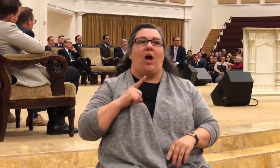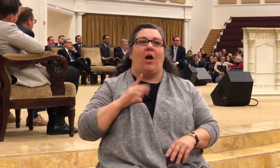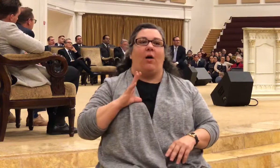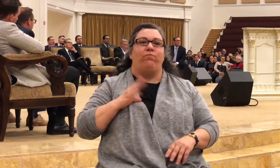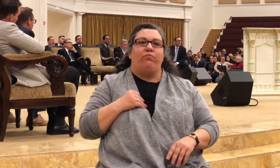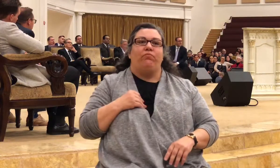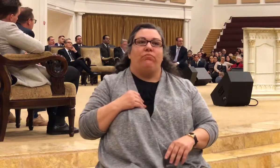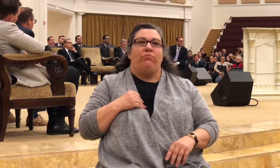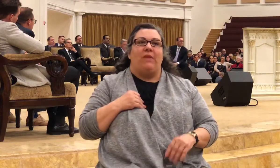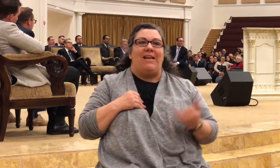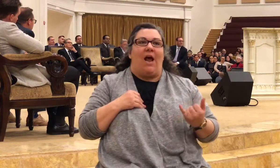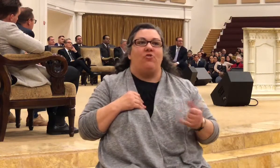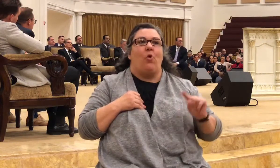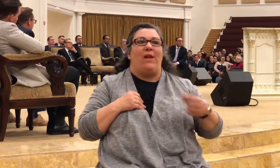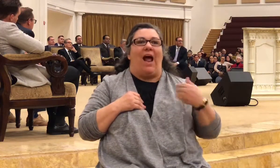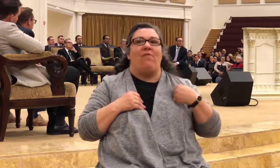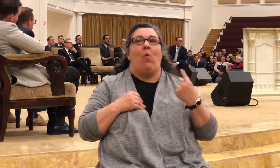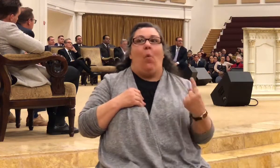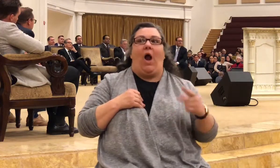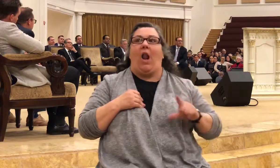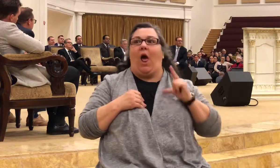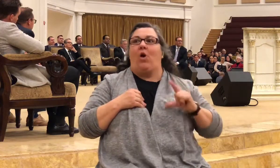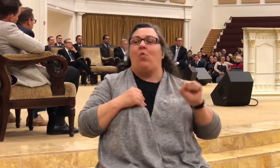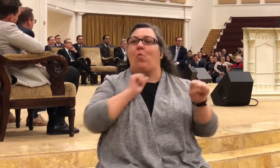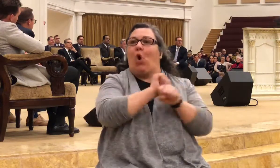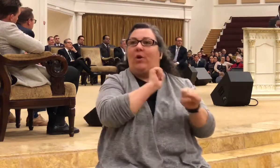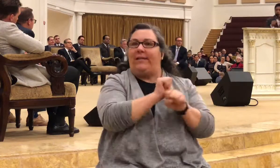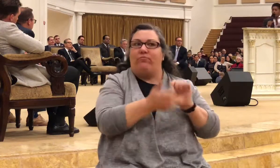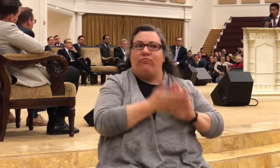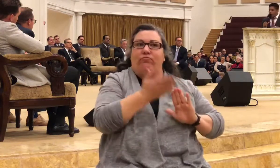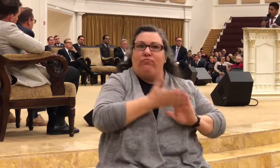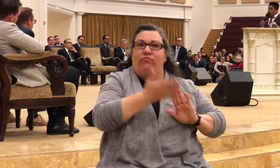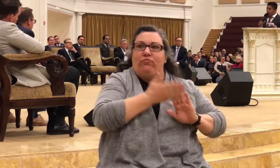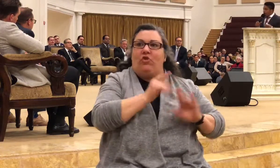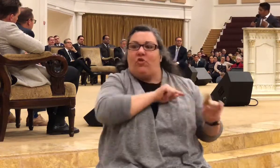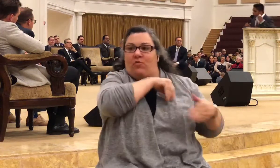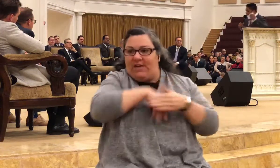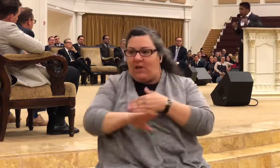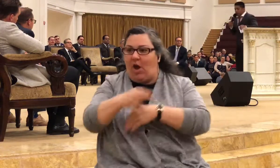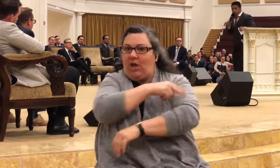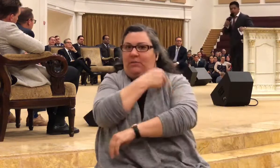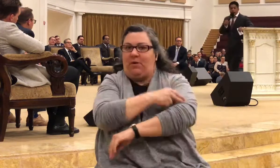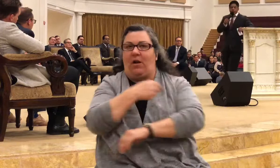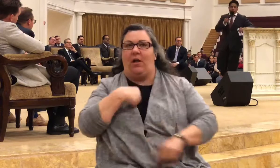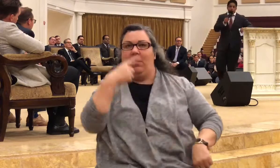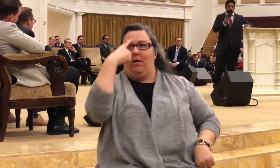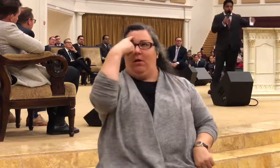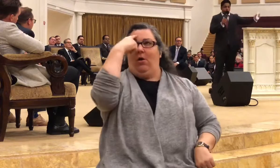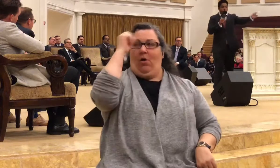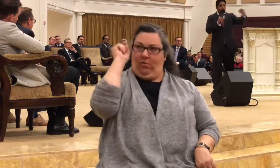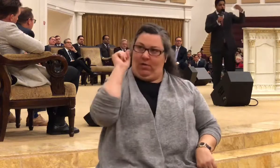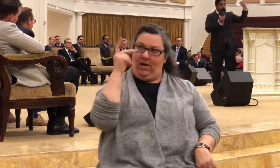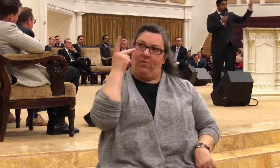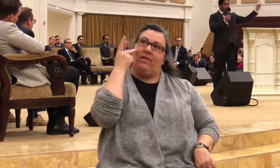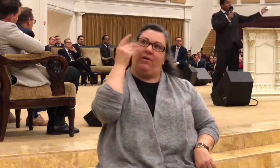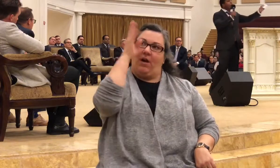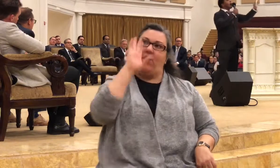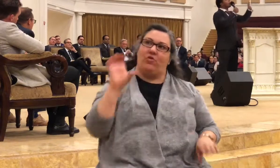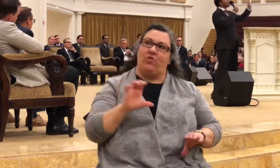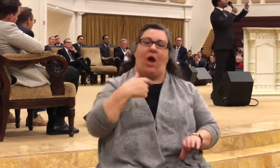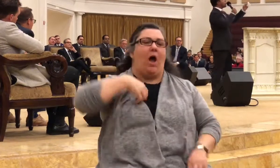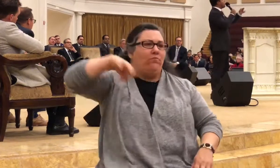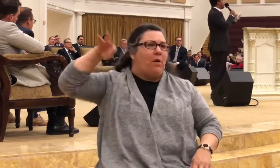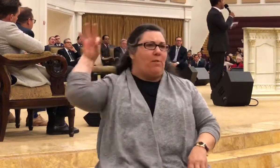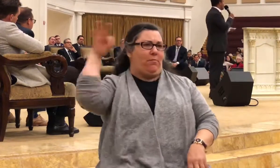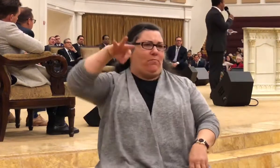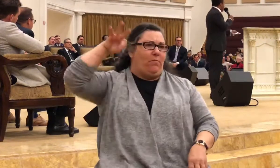working now only on one lung. She went to the hospital, and I remember thinking, all right, well, you know, let's see if God's going to do something. And we began to preach, and the